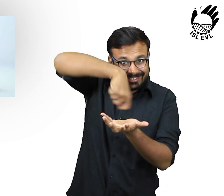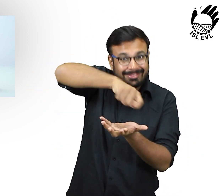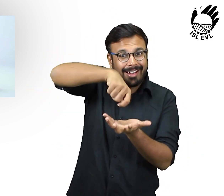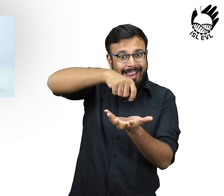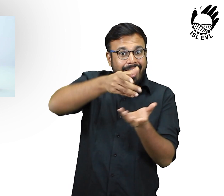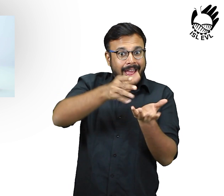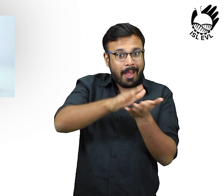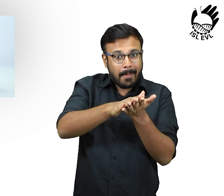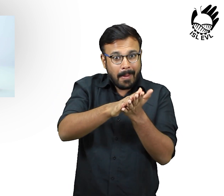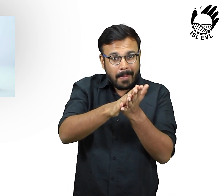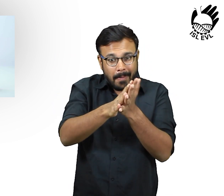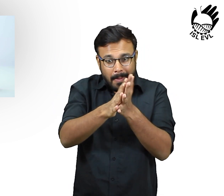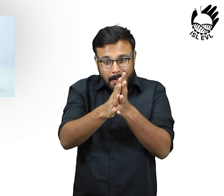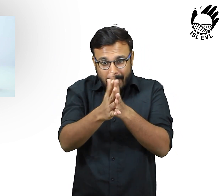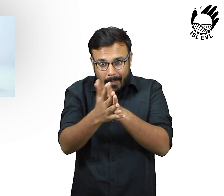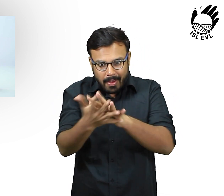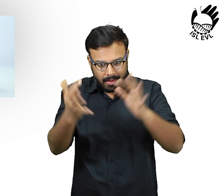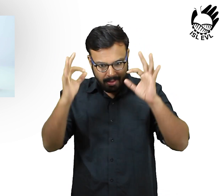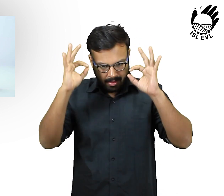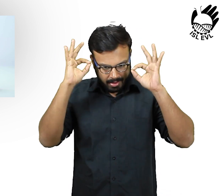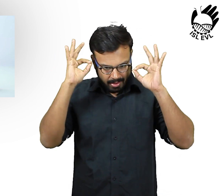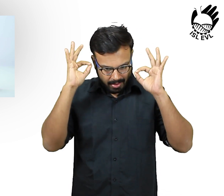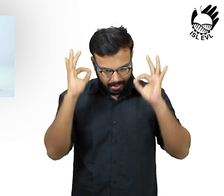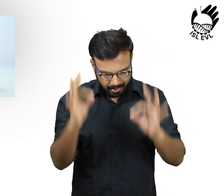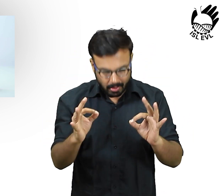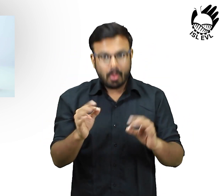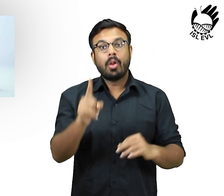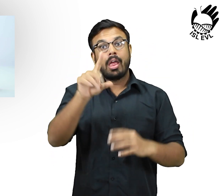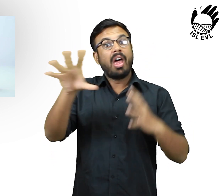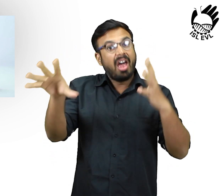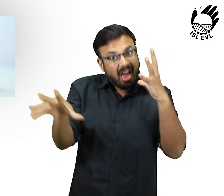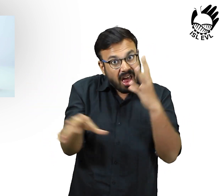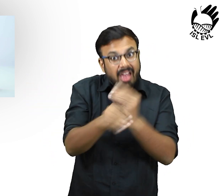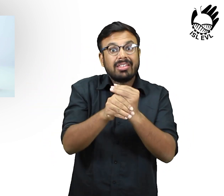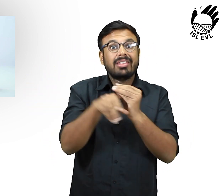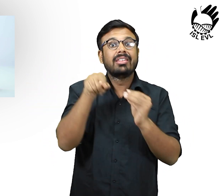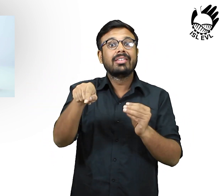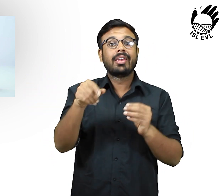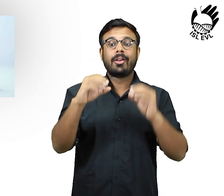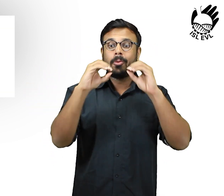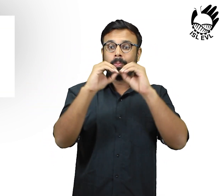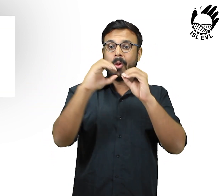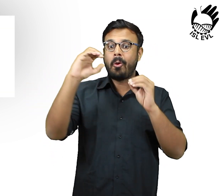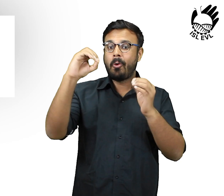We can add a pinch of food coloring to this to make the slime colorful.